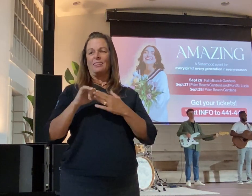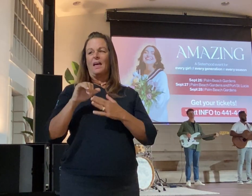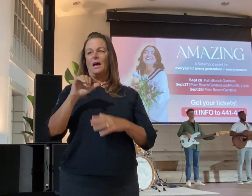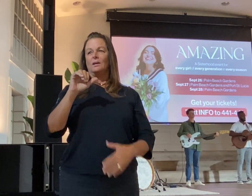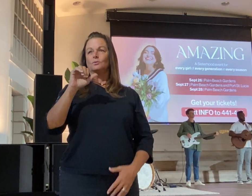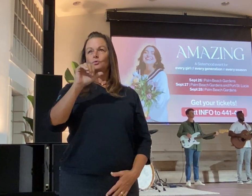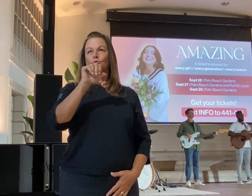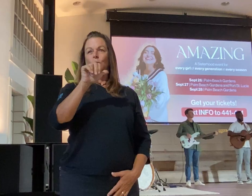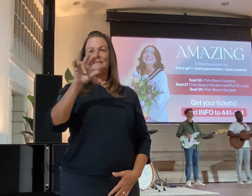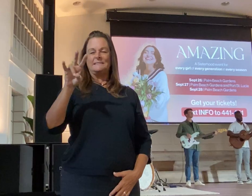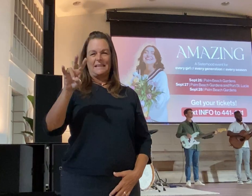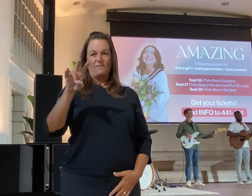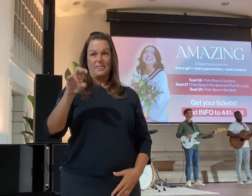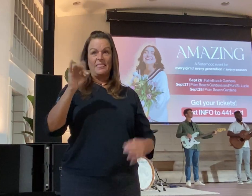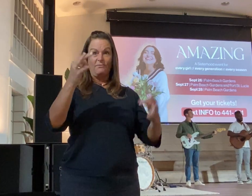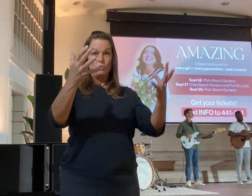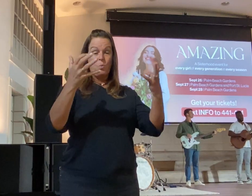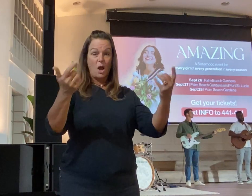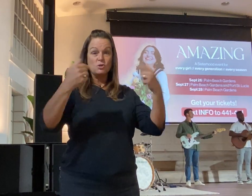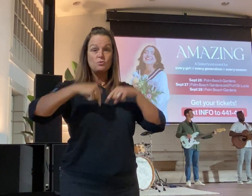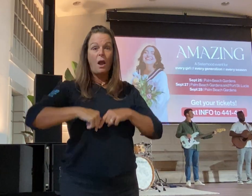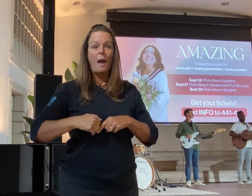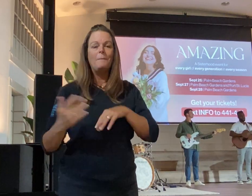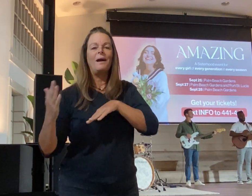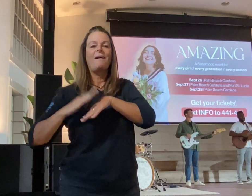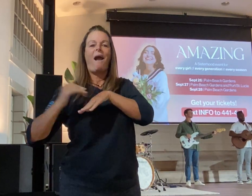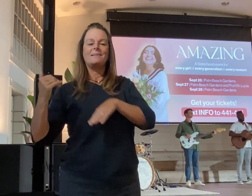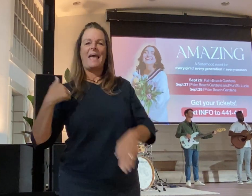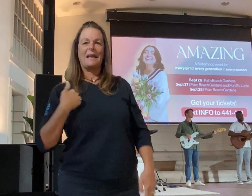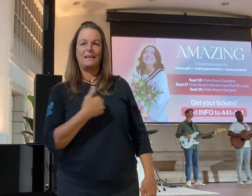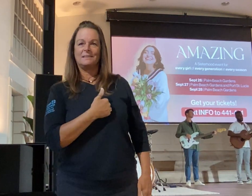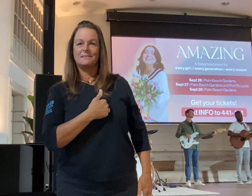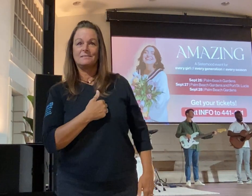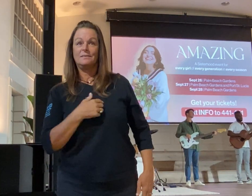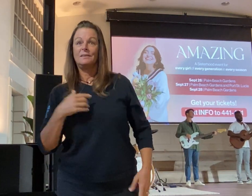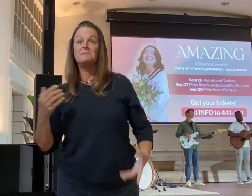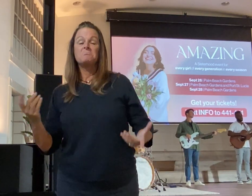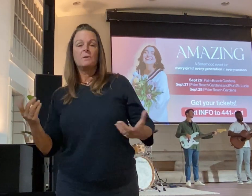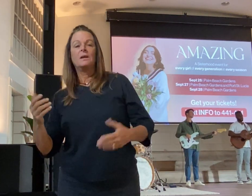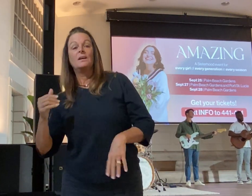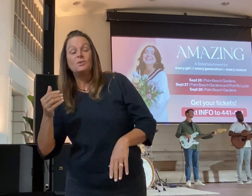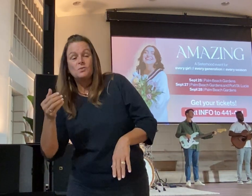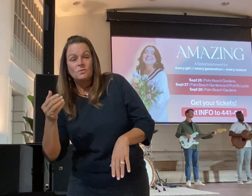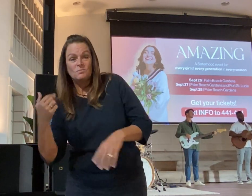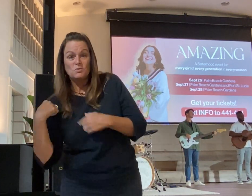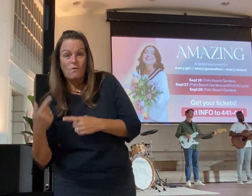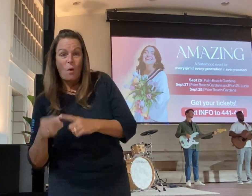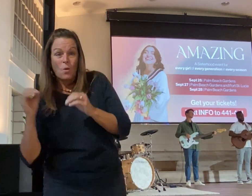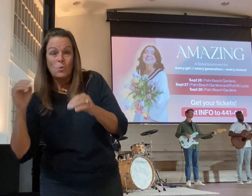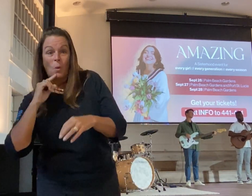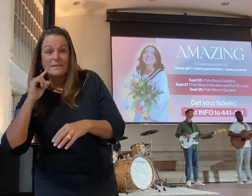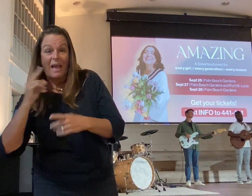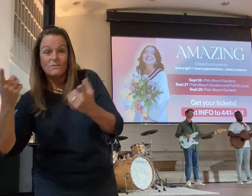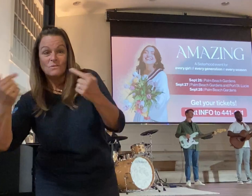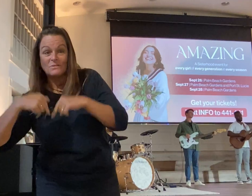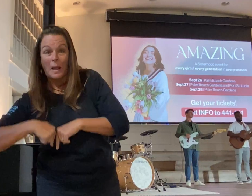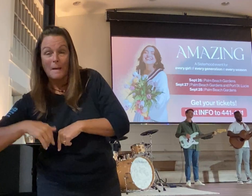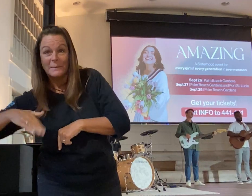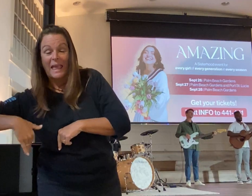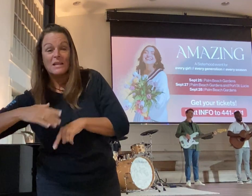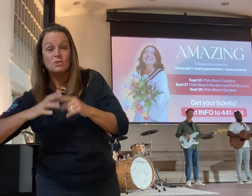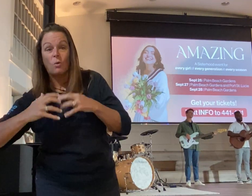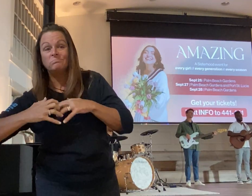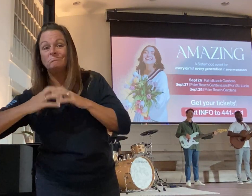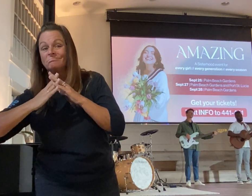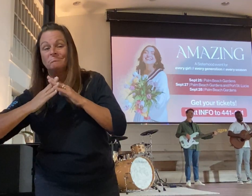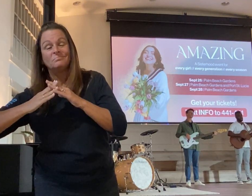three, so I will see you at one of the three. If you want to come to all three with me, I'd love that too, but I want to encourage you ladies. This